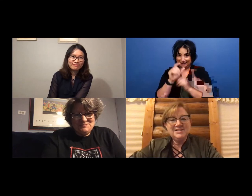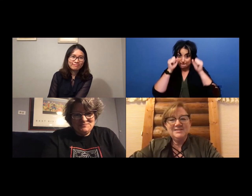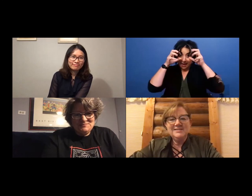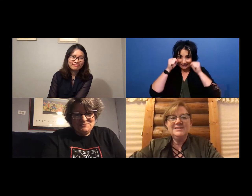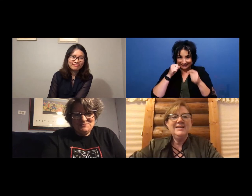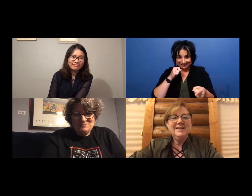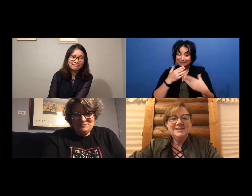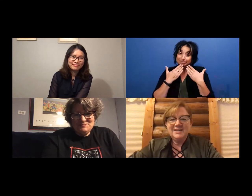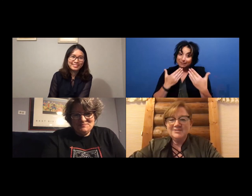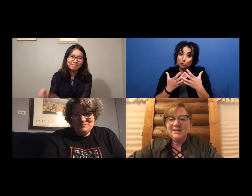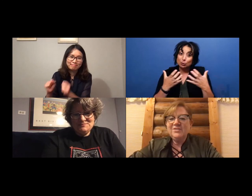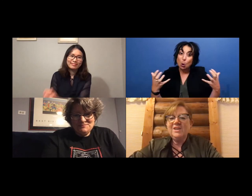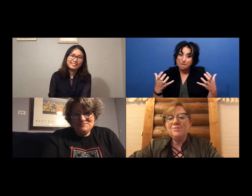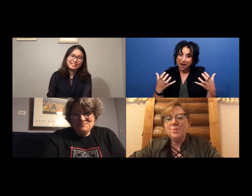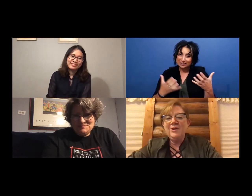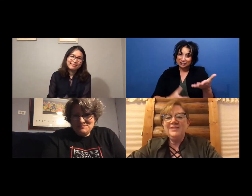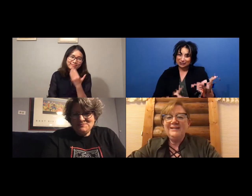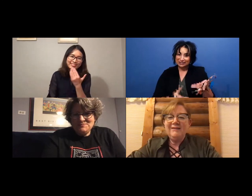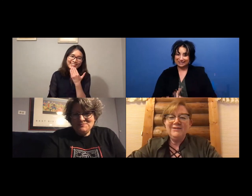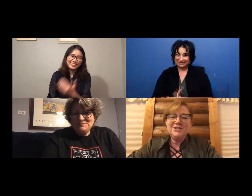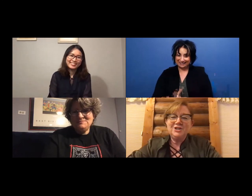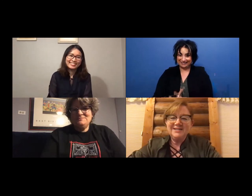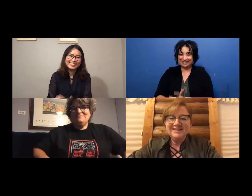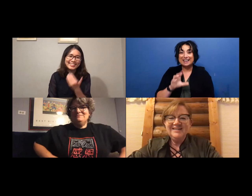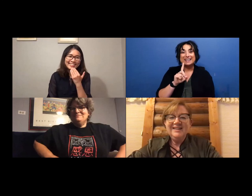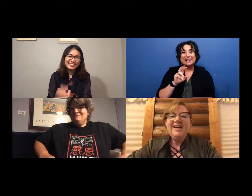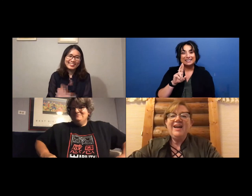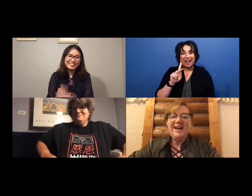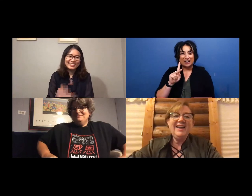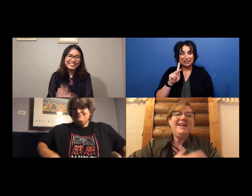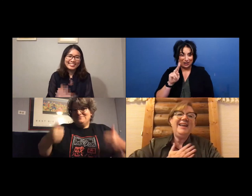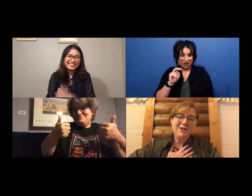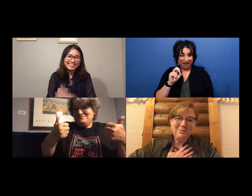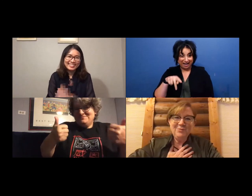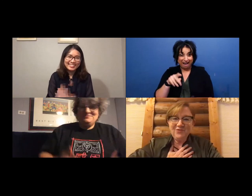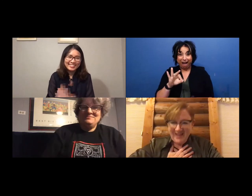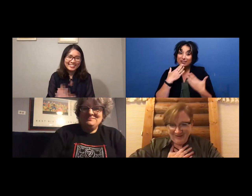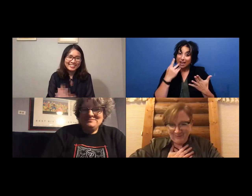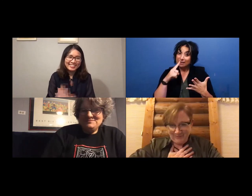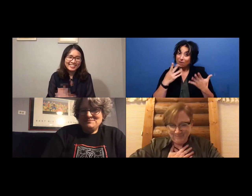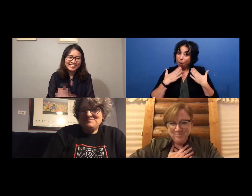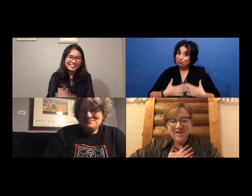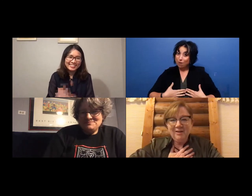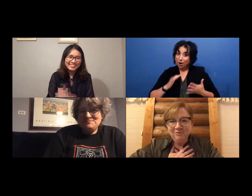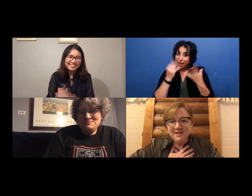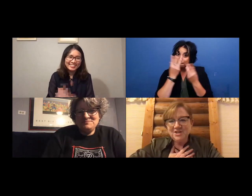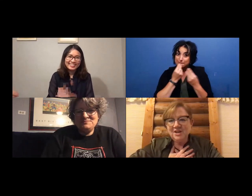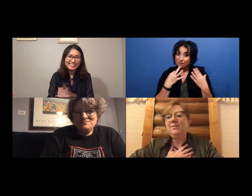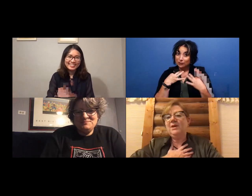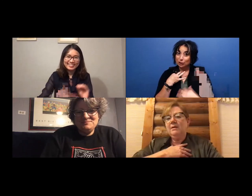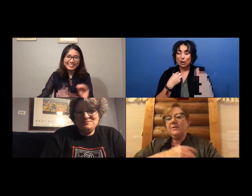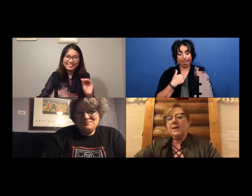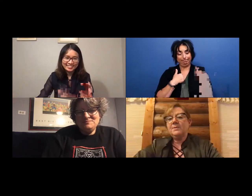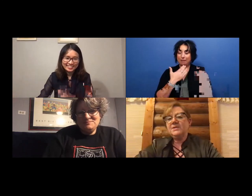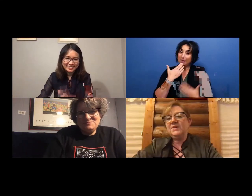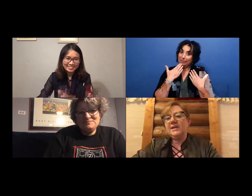much. Dr. Knopf, thank you for wearing that lovely shirt. I am thankful. I love my job and I